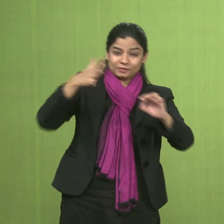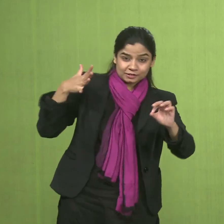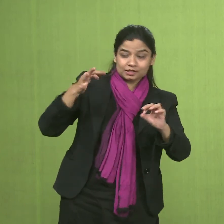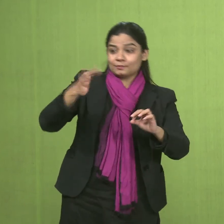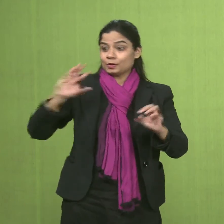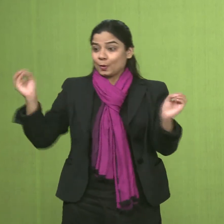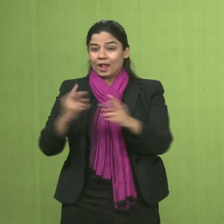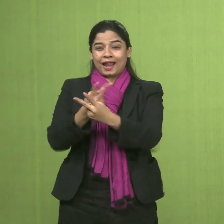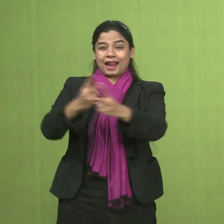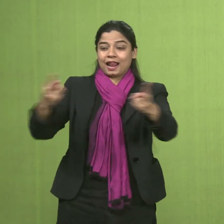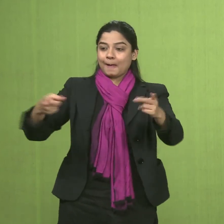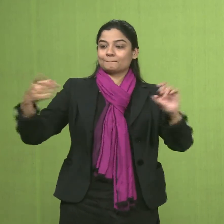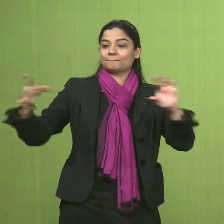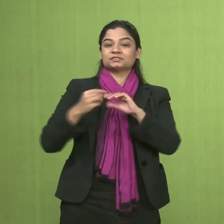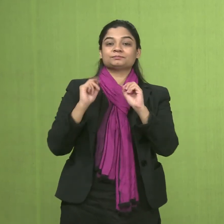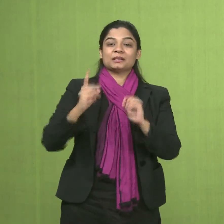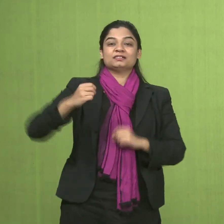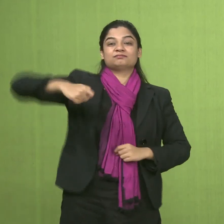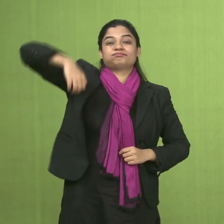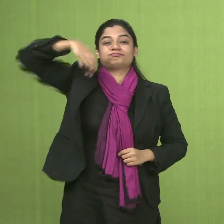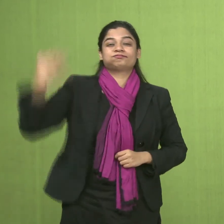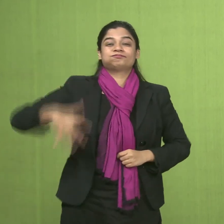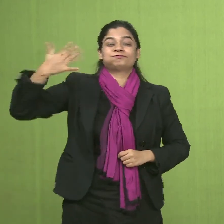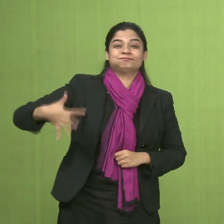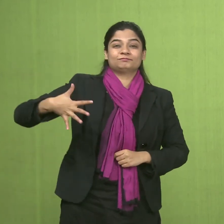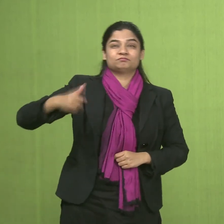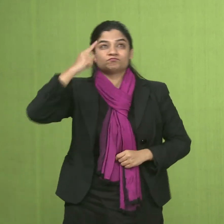expensive equipments fulfill the family needs more than the inexpensive ones.